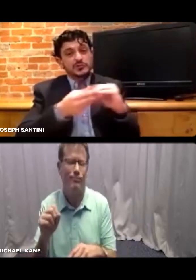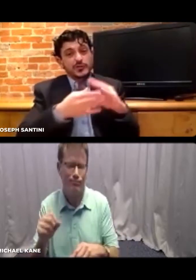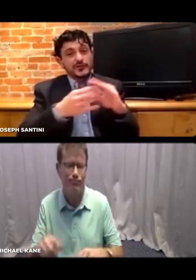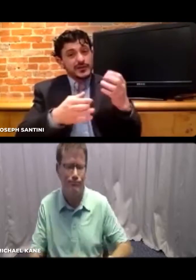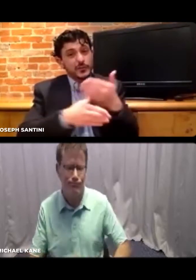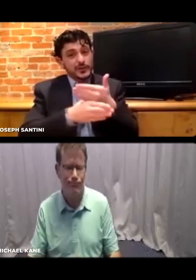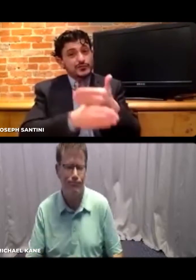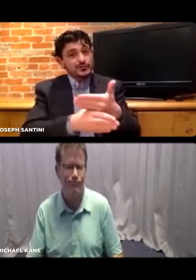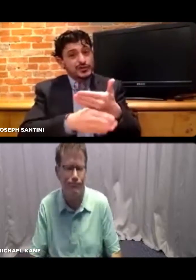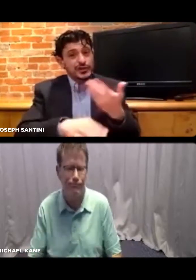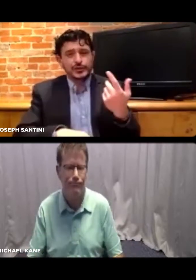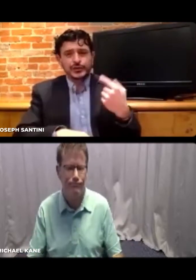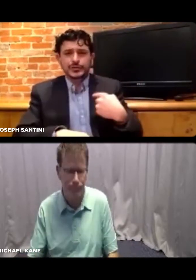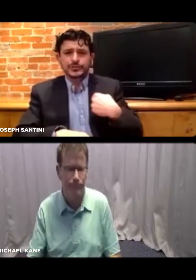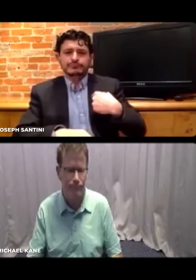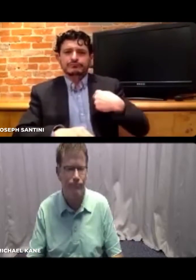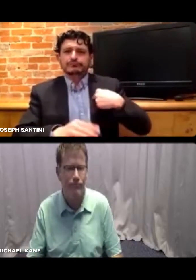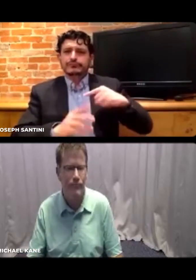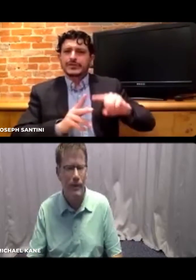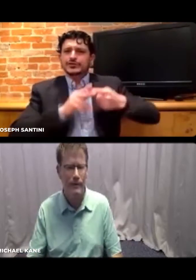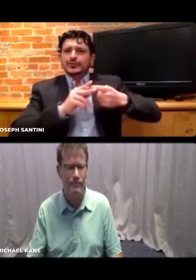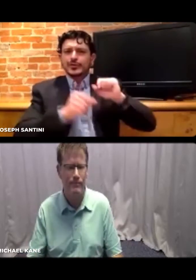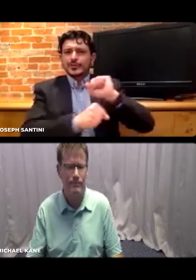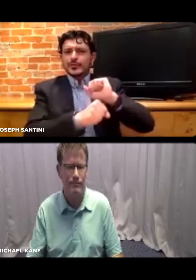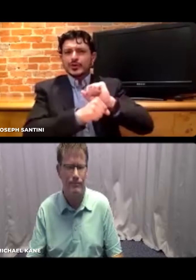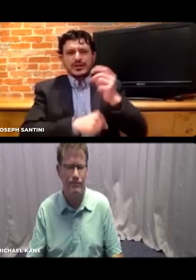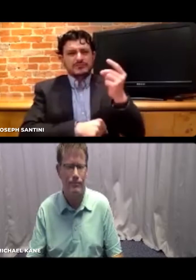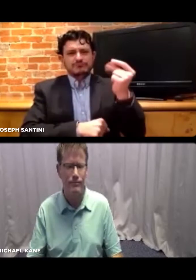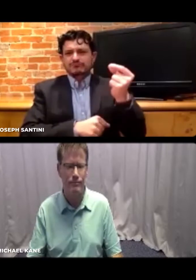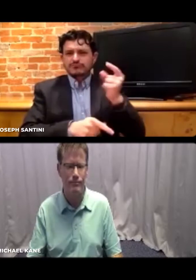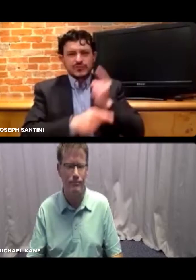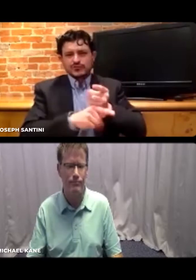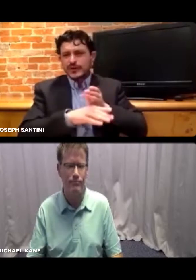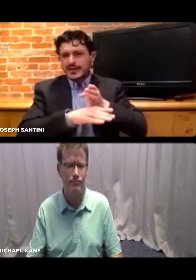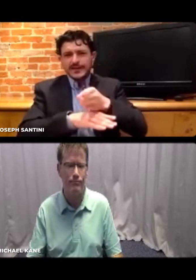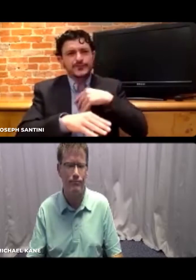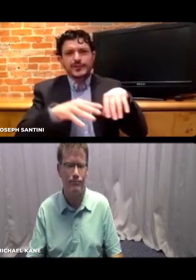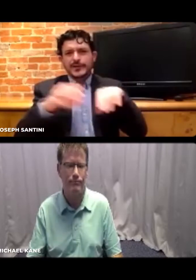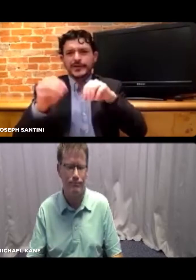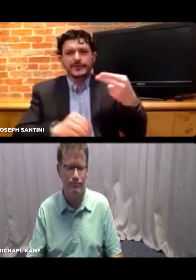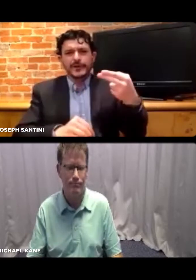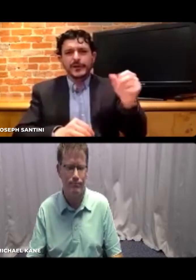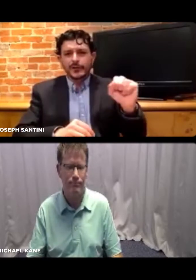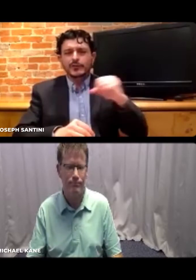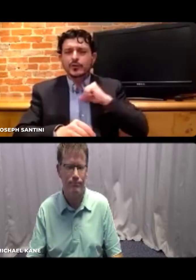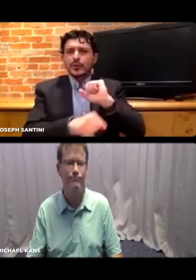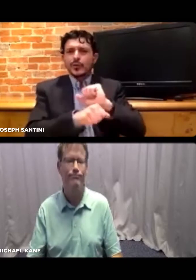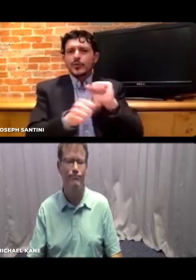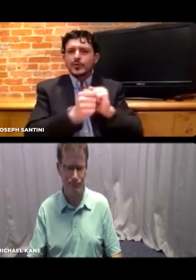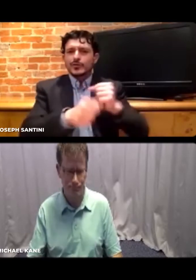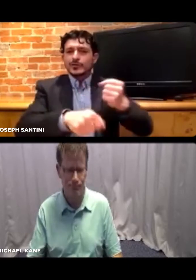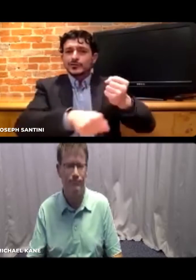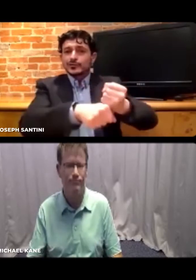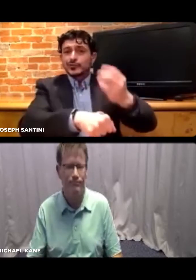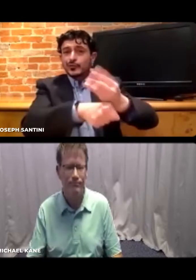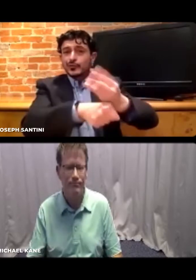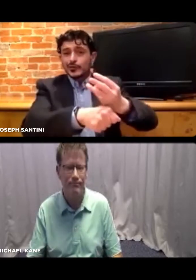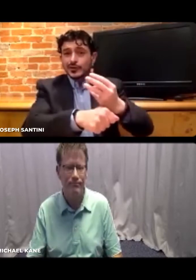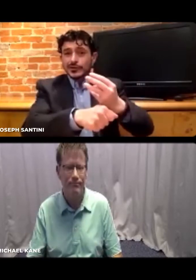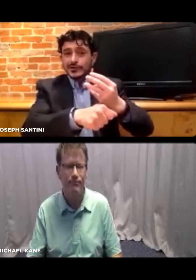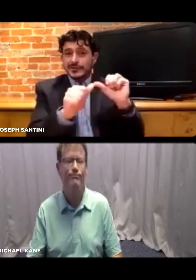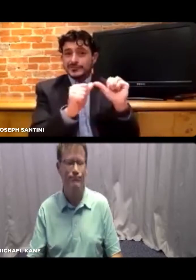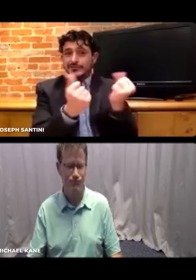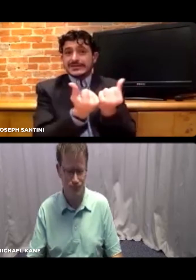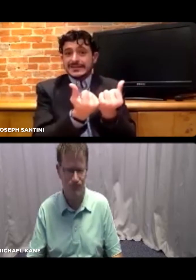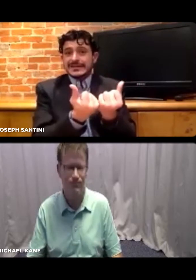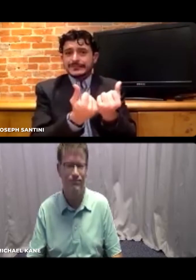I have a story I'd like to share. I was hired right out of high school. I was working at a social work